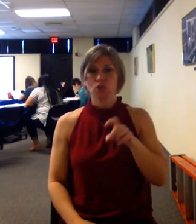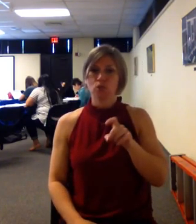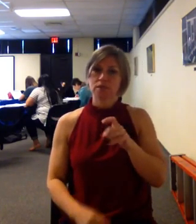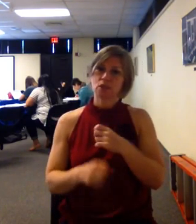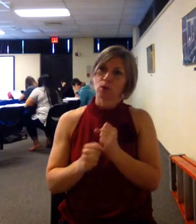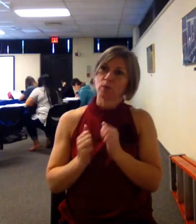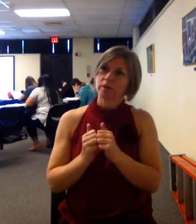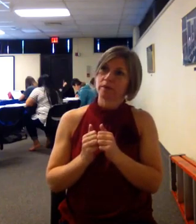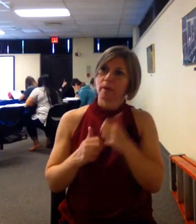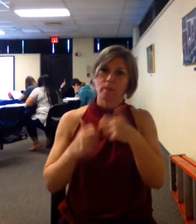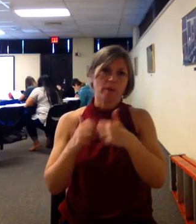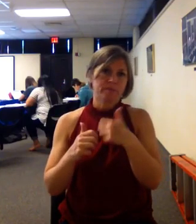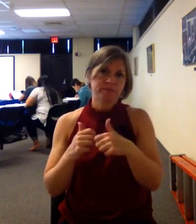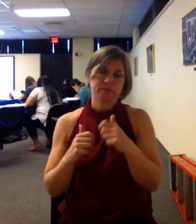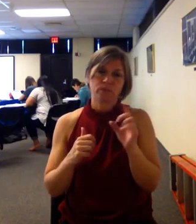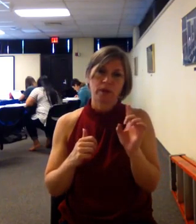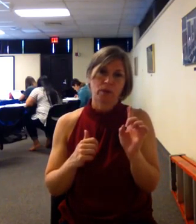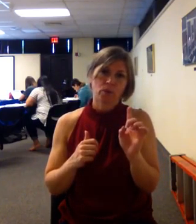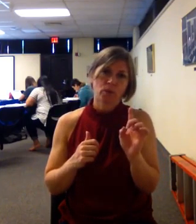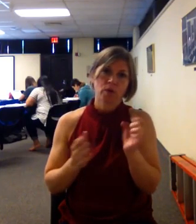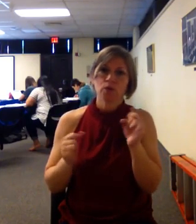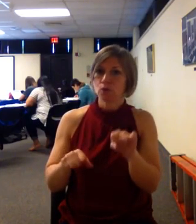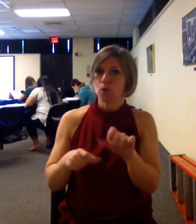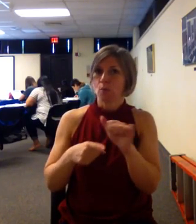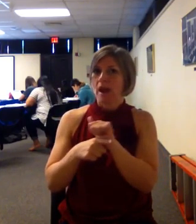where you could have practiced using the whole